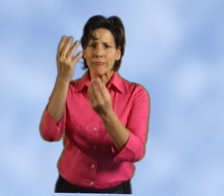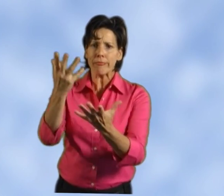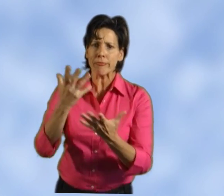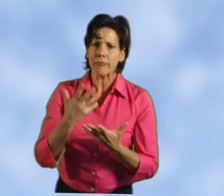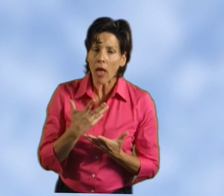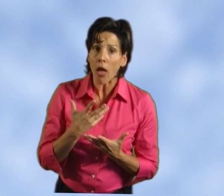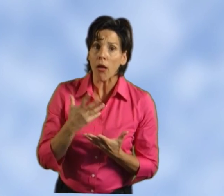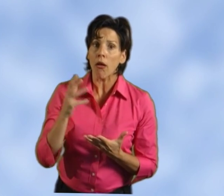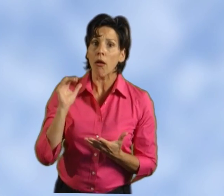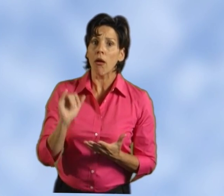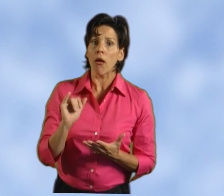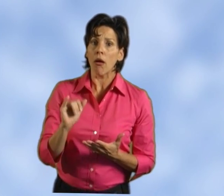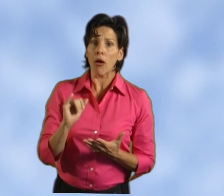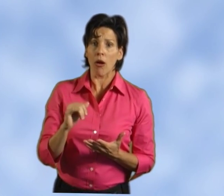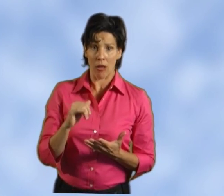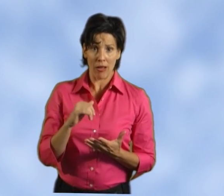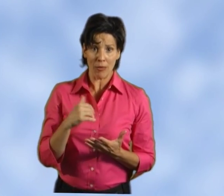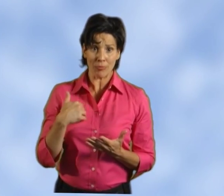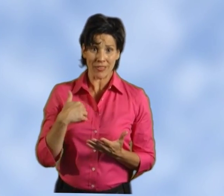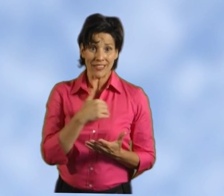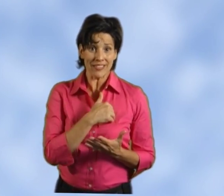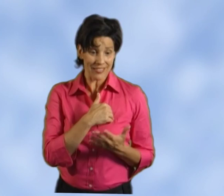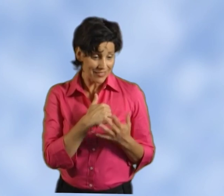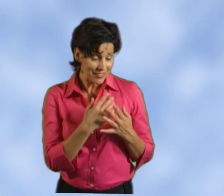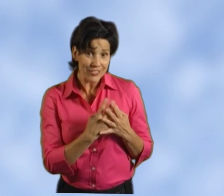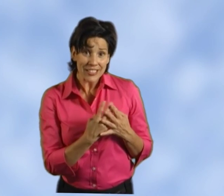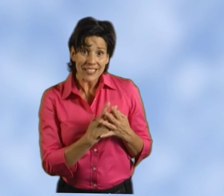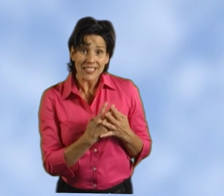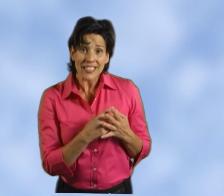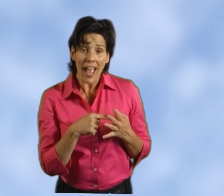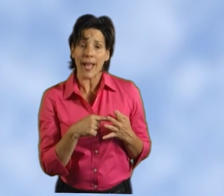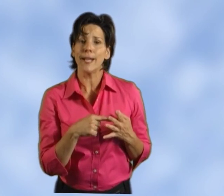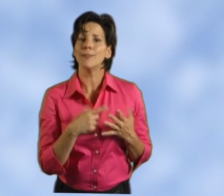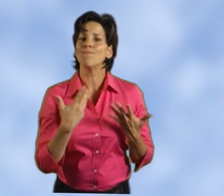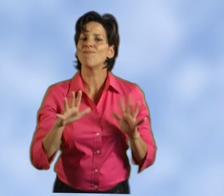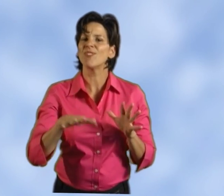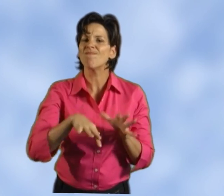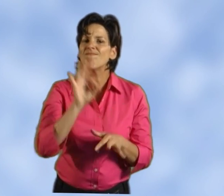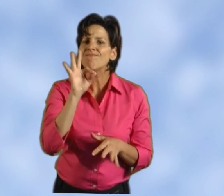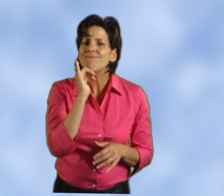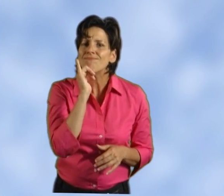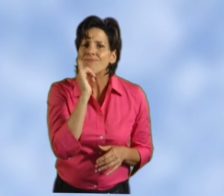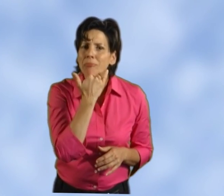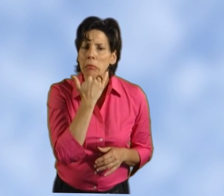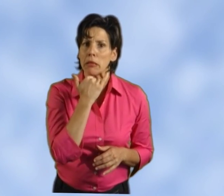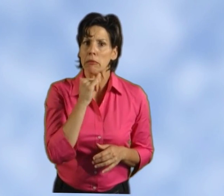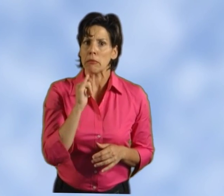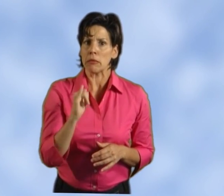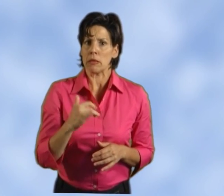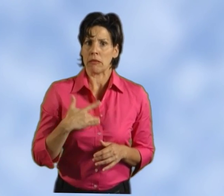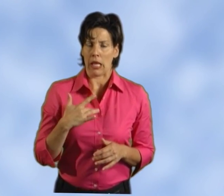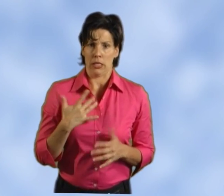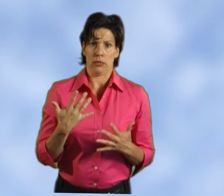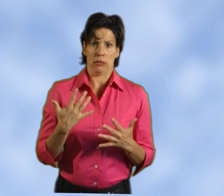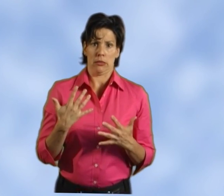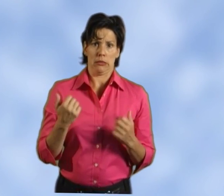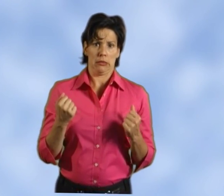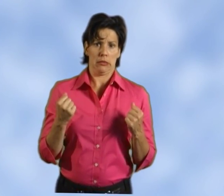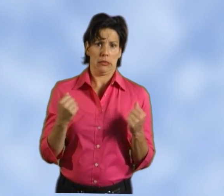us, the news may be scary. Hearing that your breast cancer screening has found an